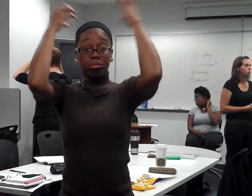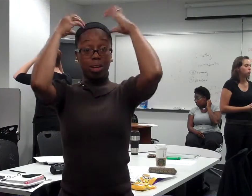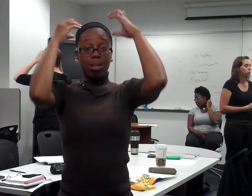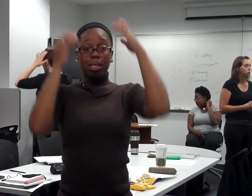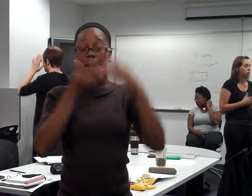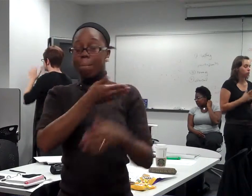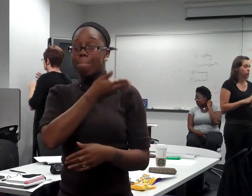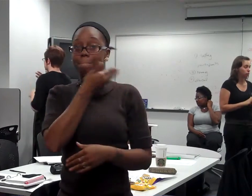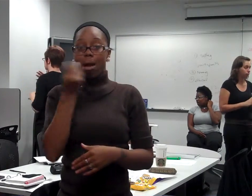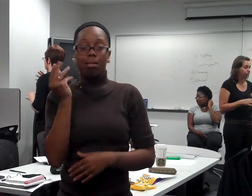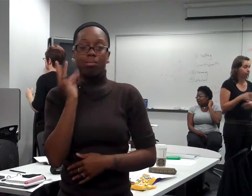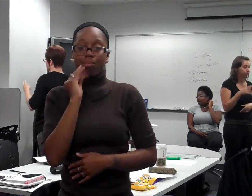World.